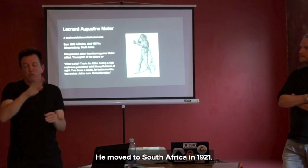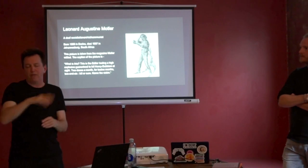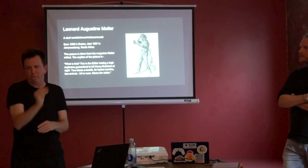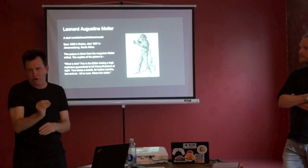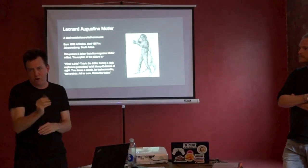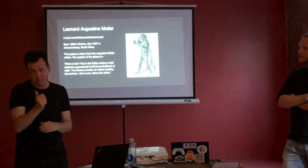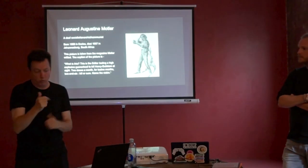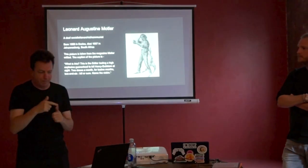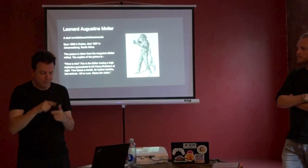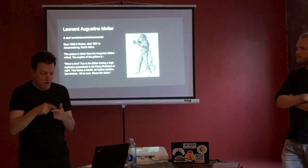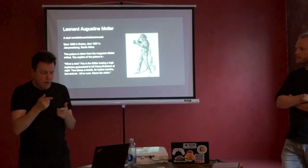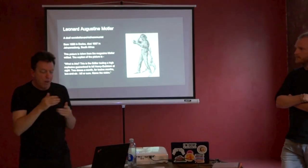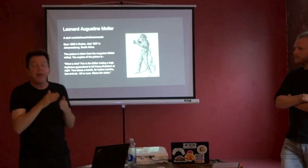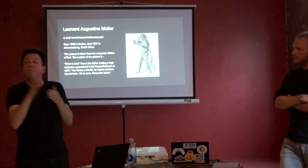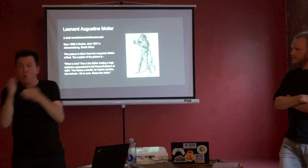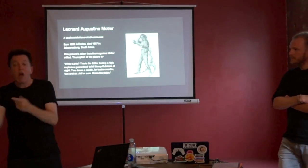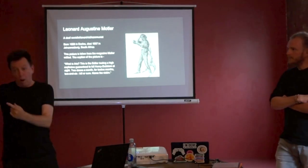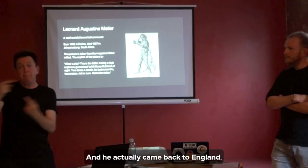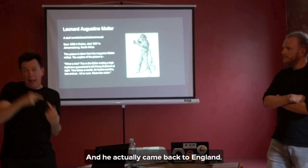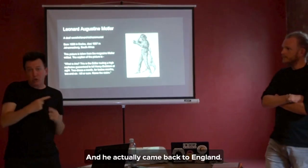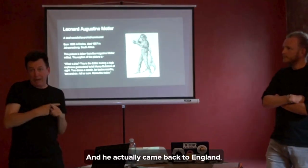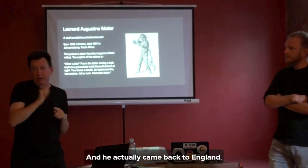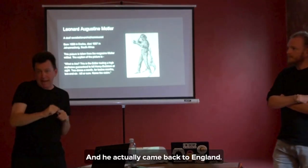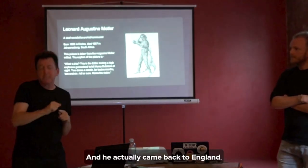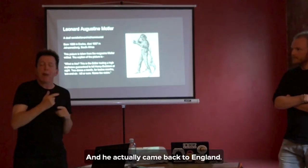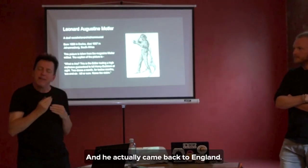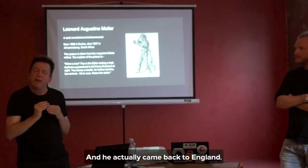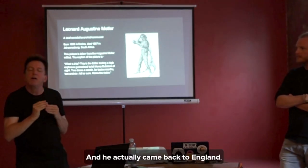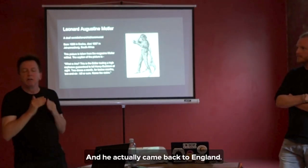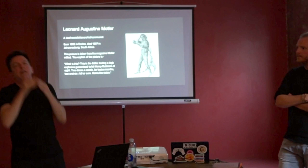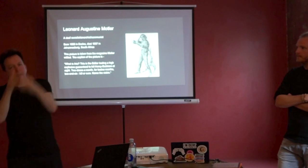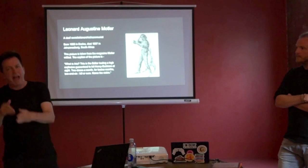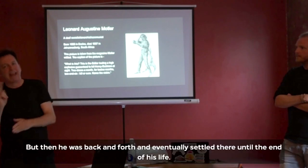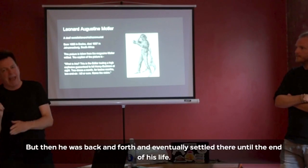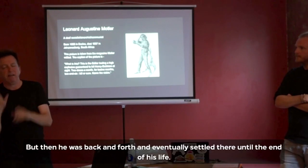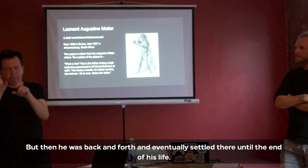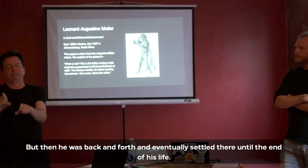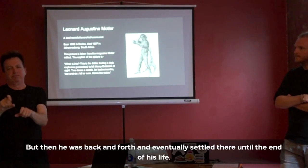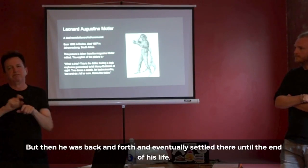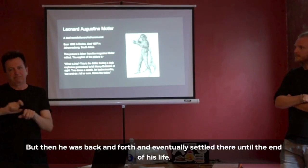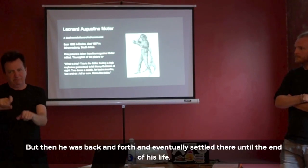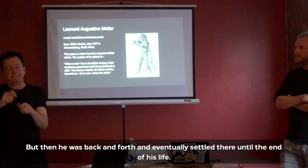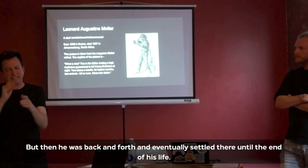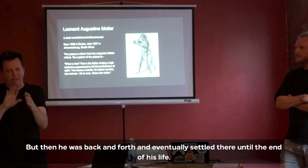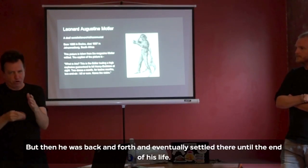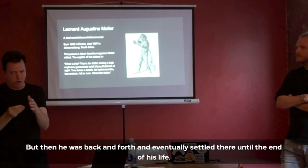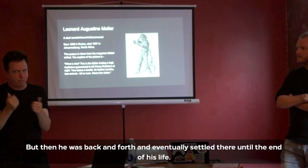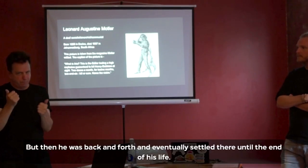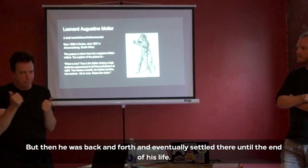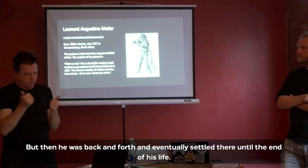1921. He moved to South Africa in 1921, and he actually came back to England, but then he was back and forth and eventually settled there